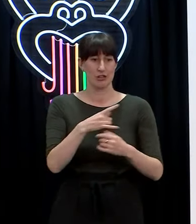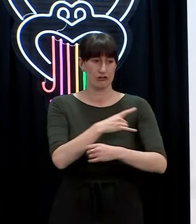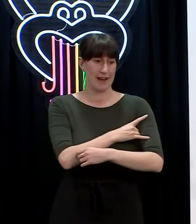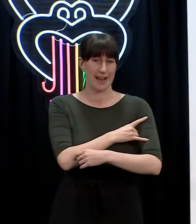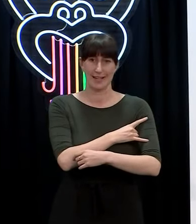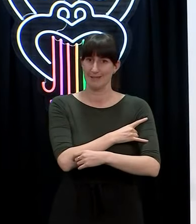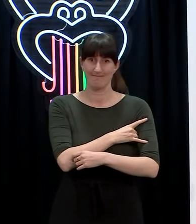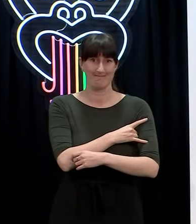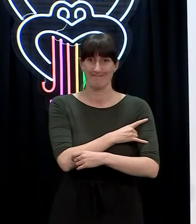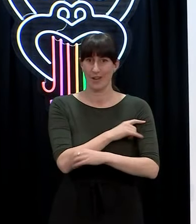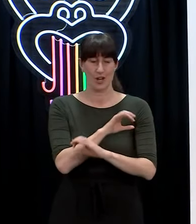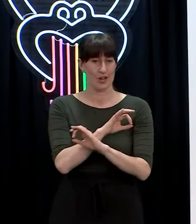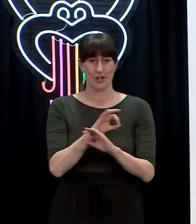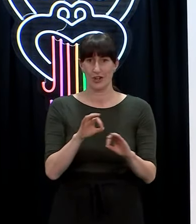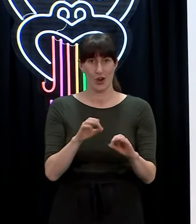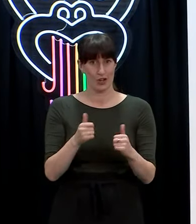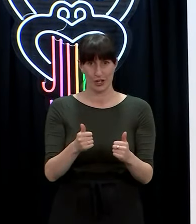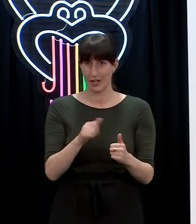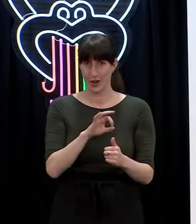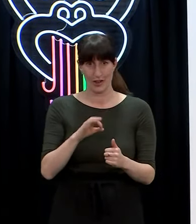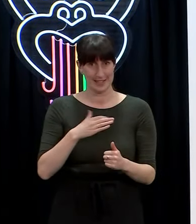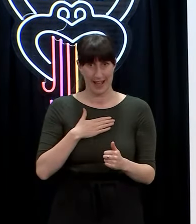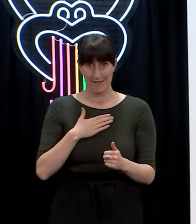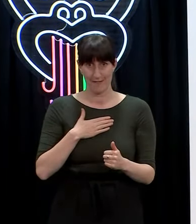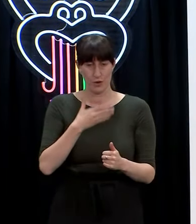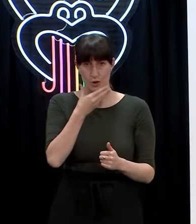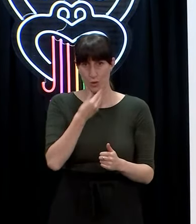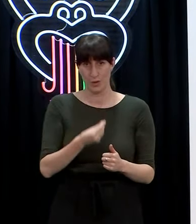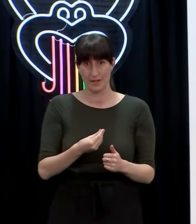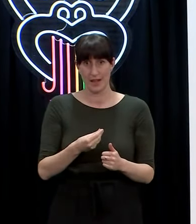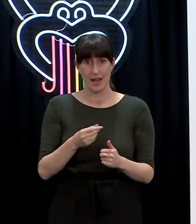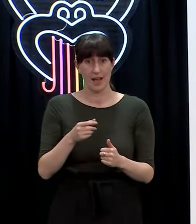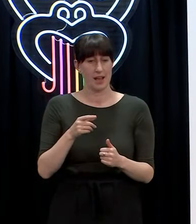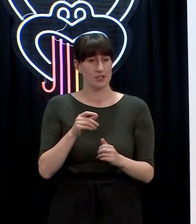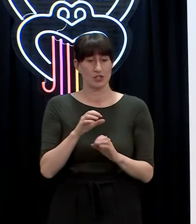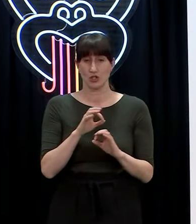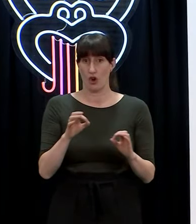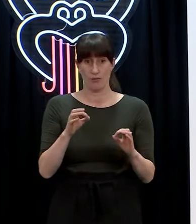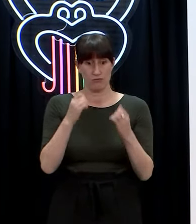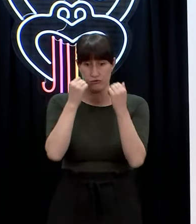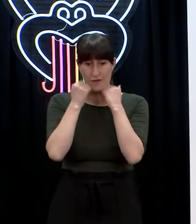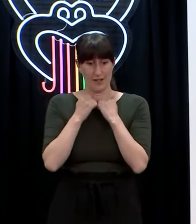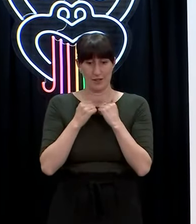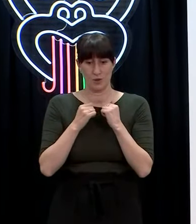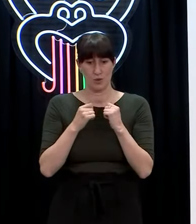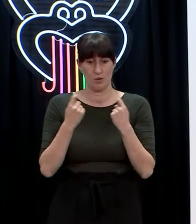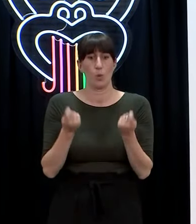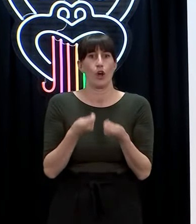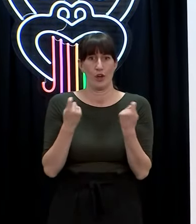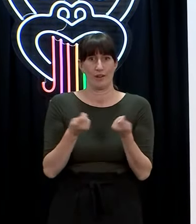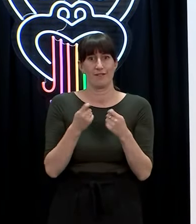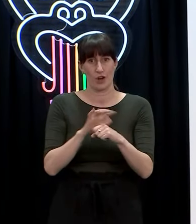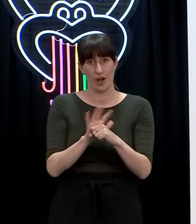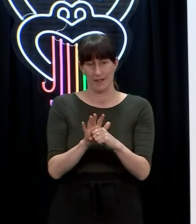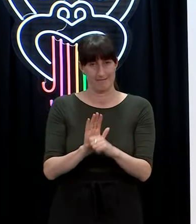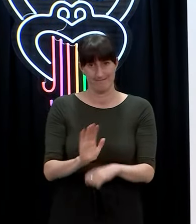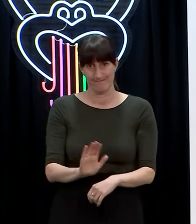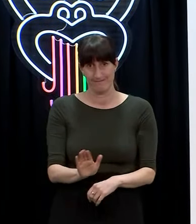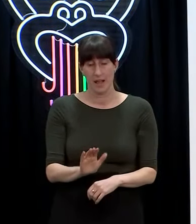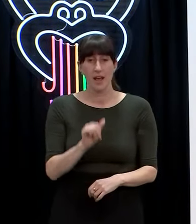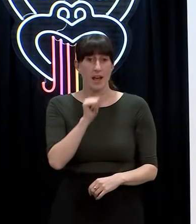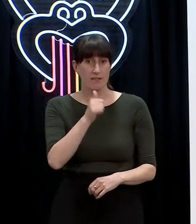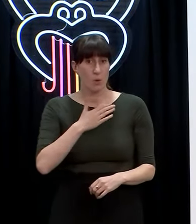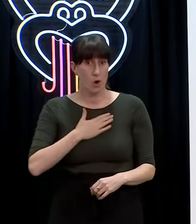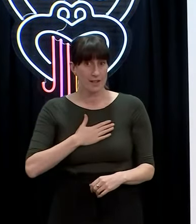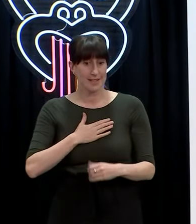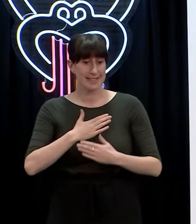people are believing misinformation that is the case. It's not a safe proven treatment, but what people can do if they want to be safe from